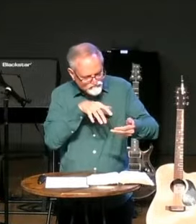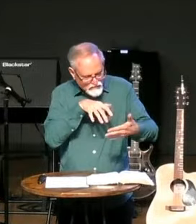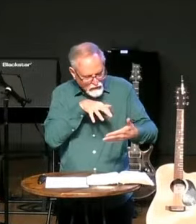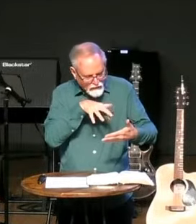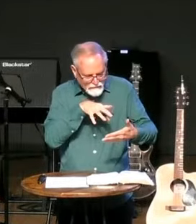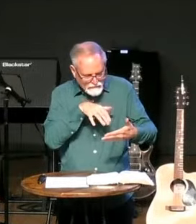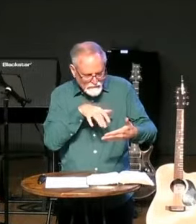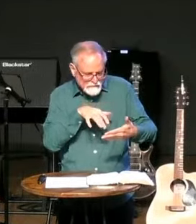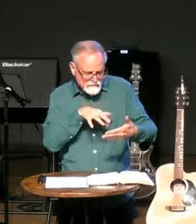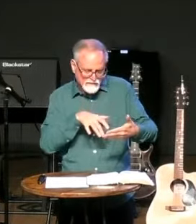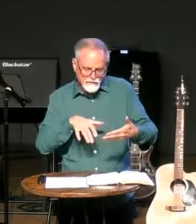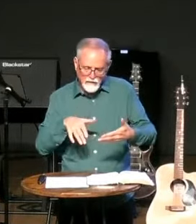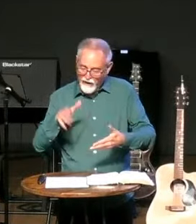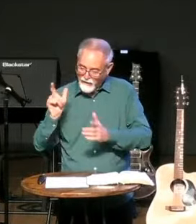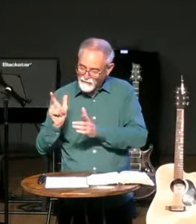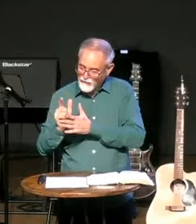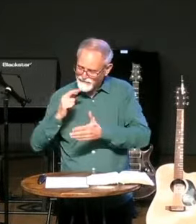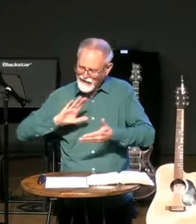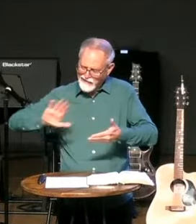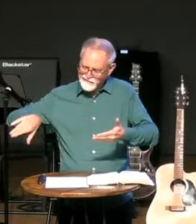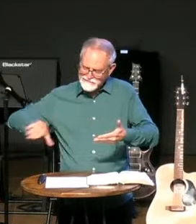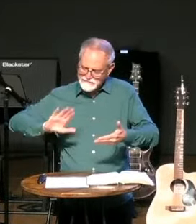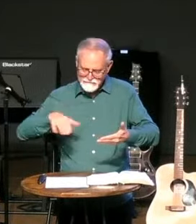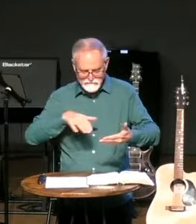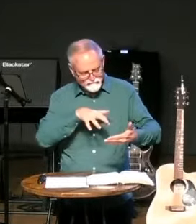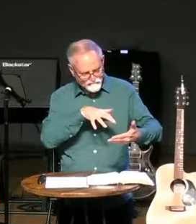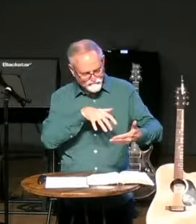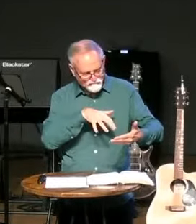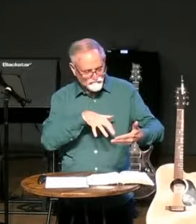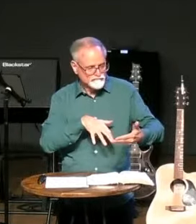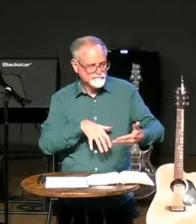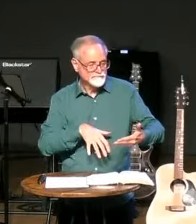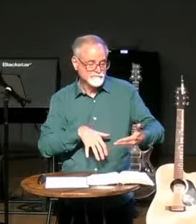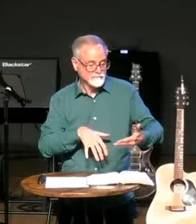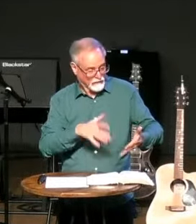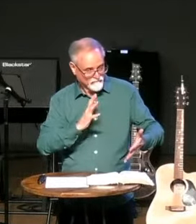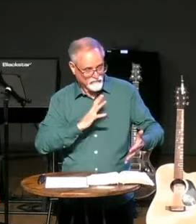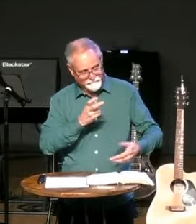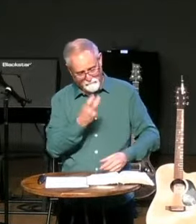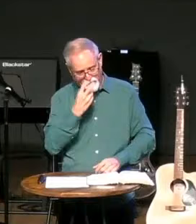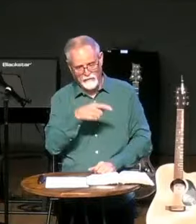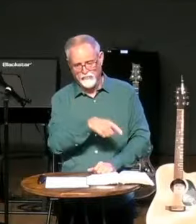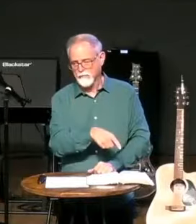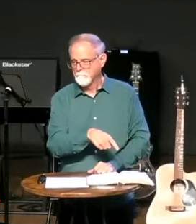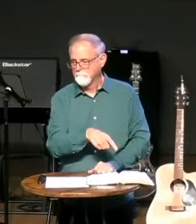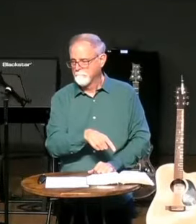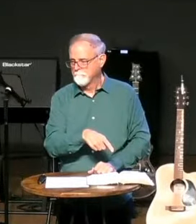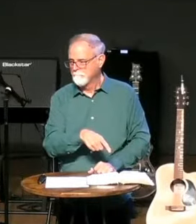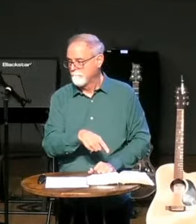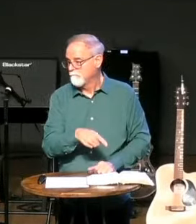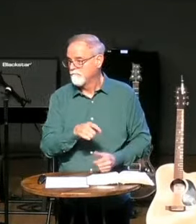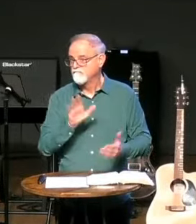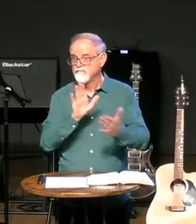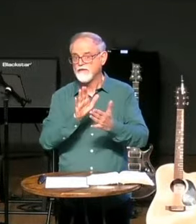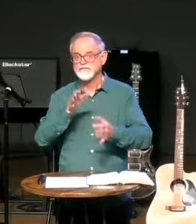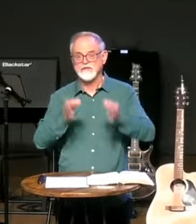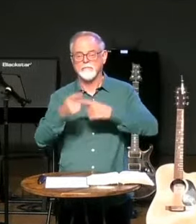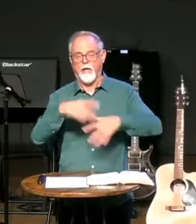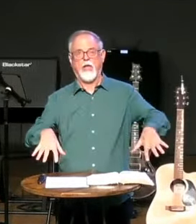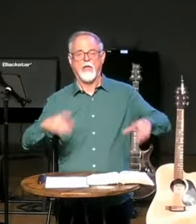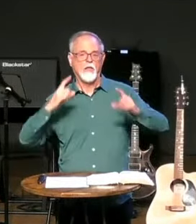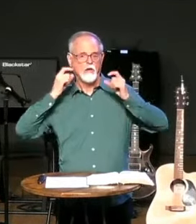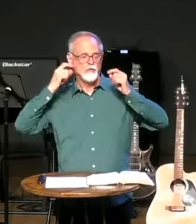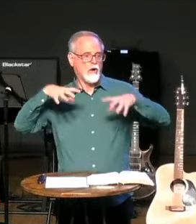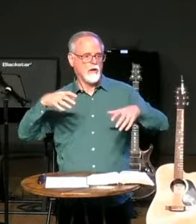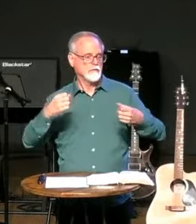that those who follow man-made law and study man-made law will be struck blind. God's way will